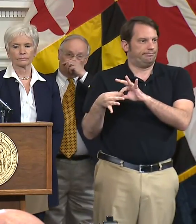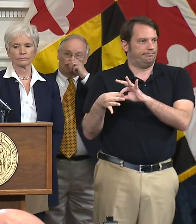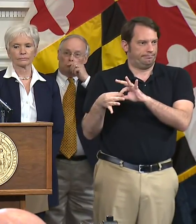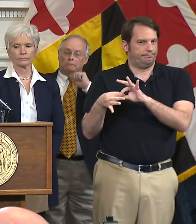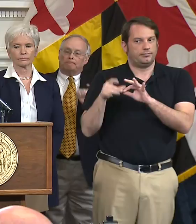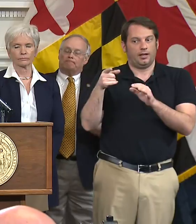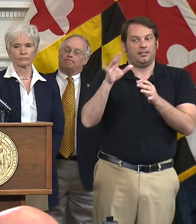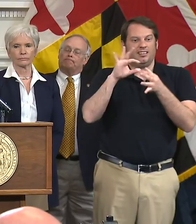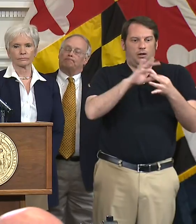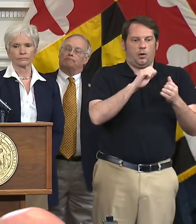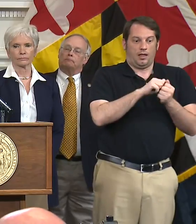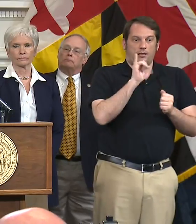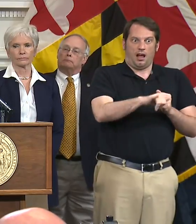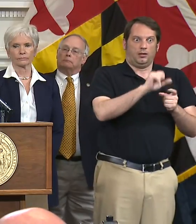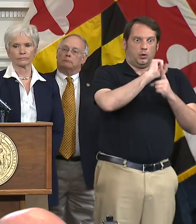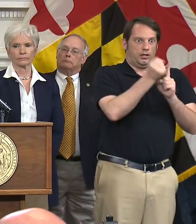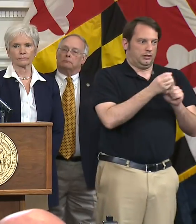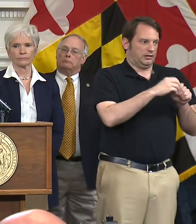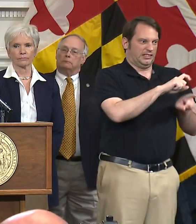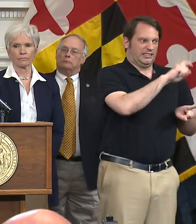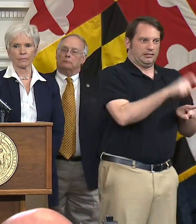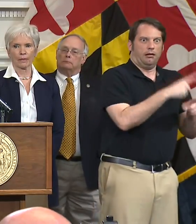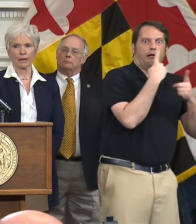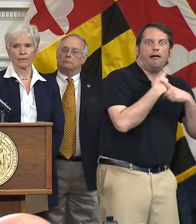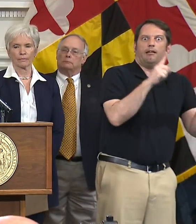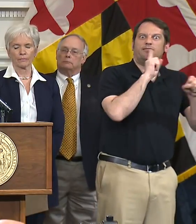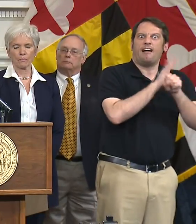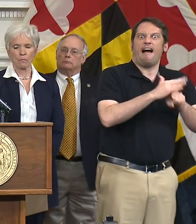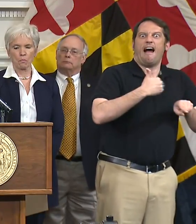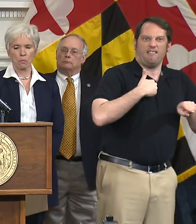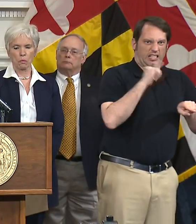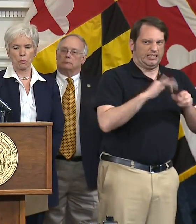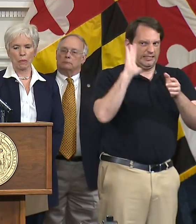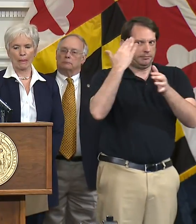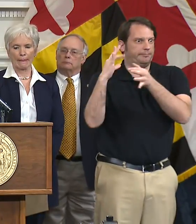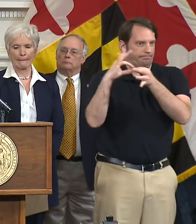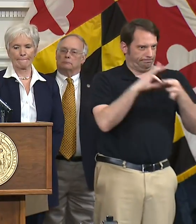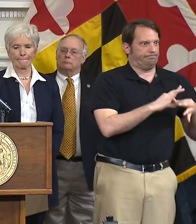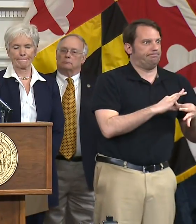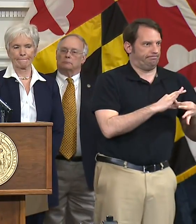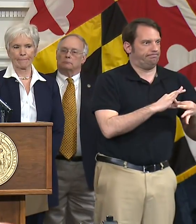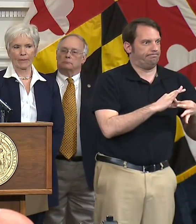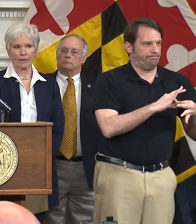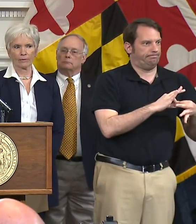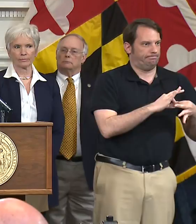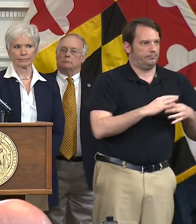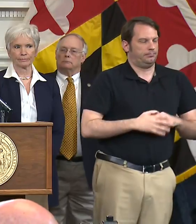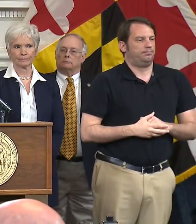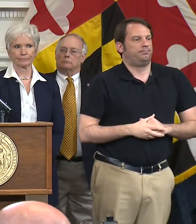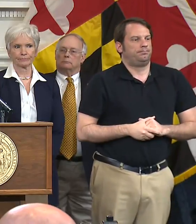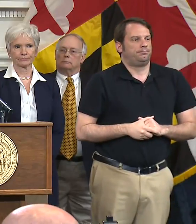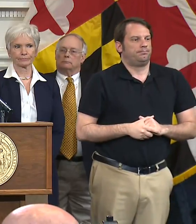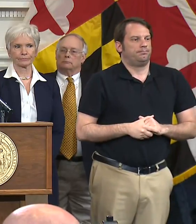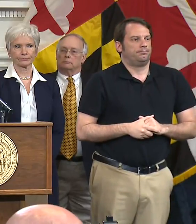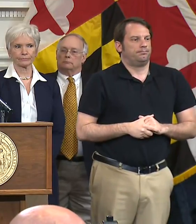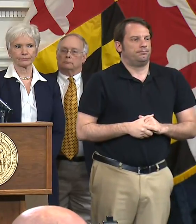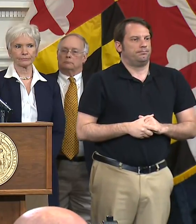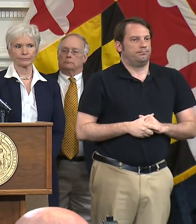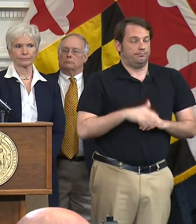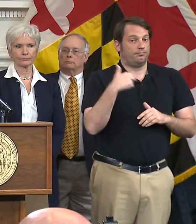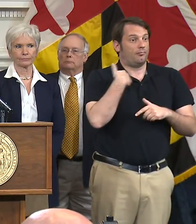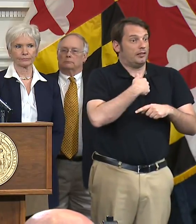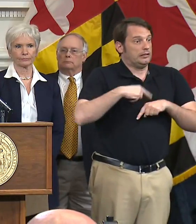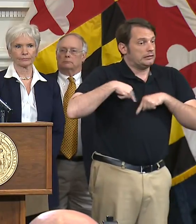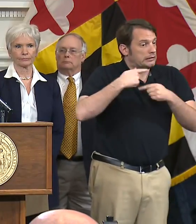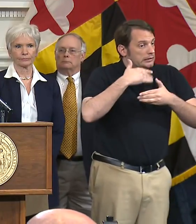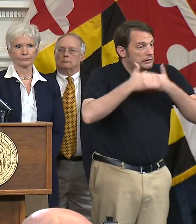During the course of our investigation of the three individuals in Maryland who tested positive, we have been able